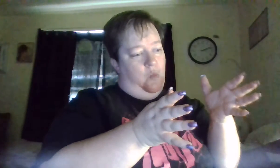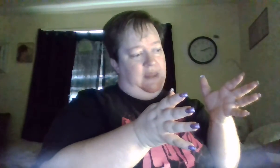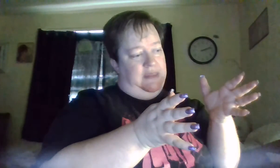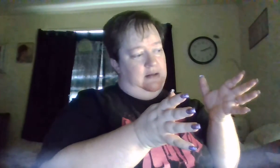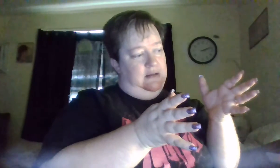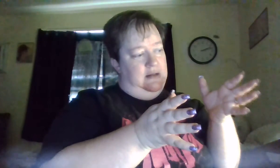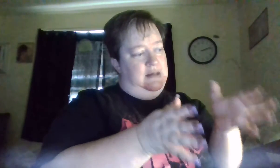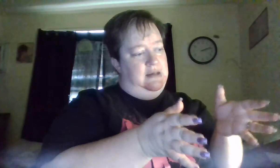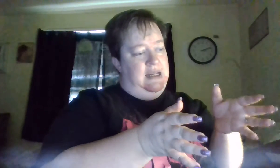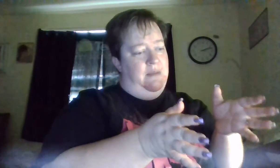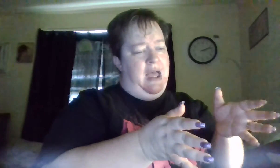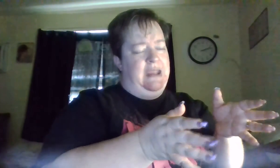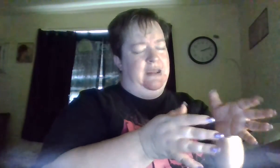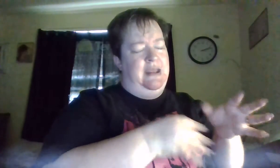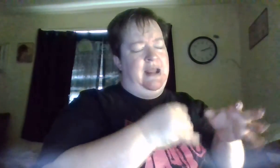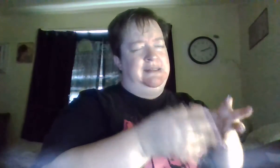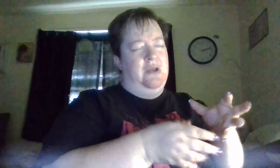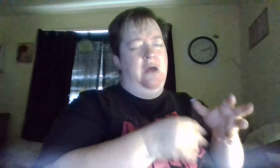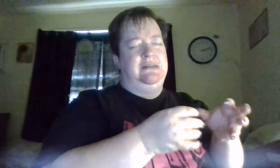with Nehemiah, and I saw some